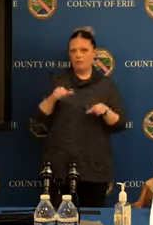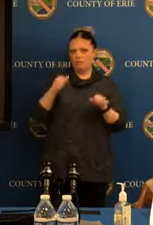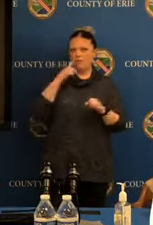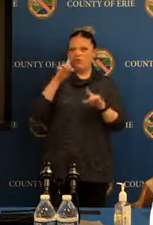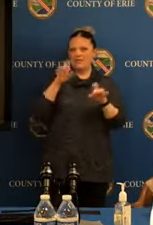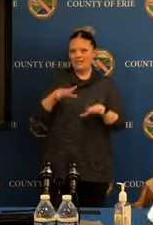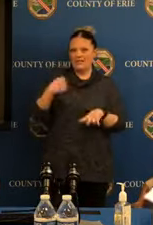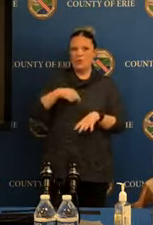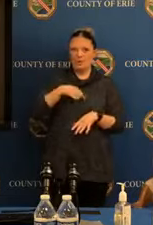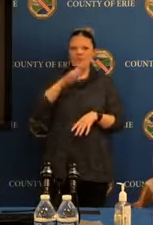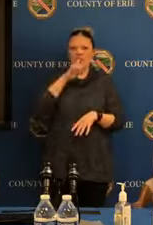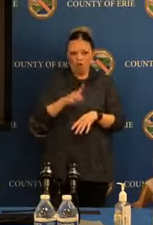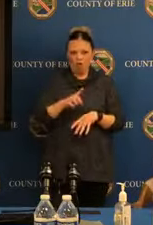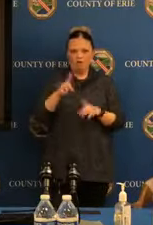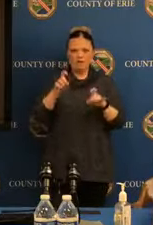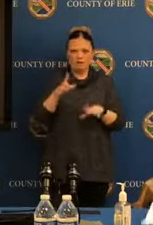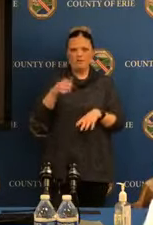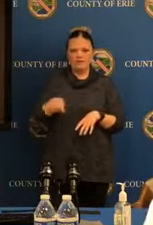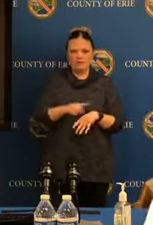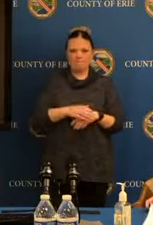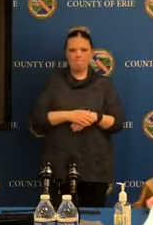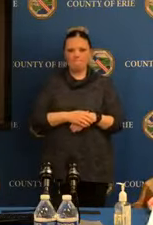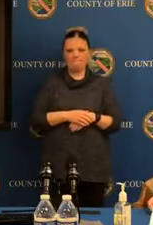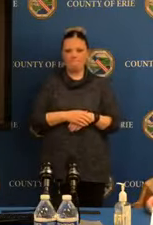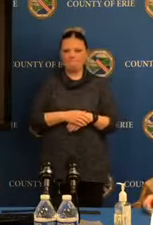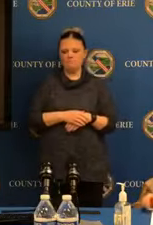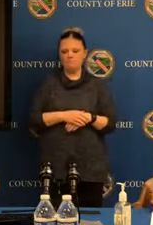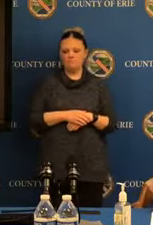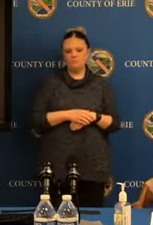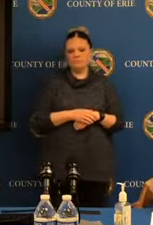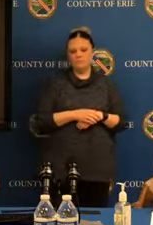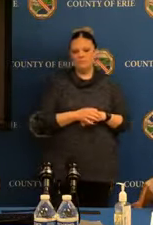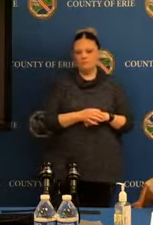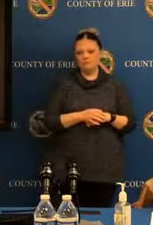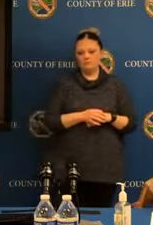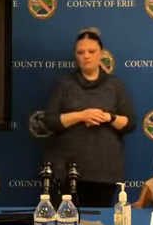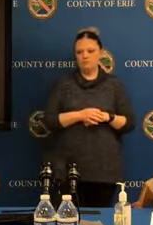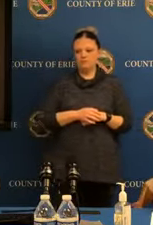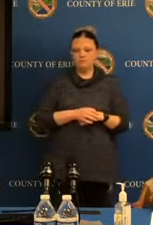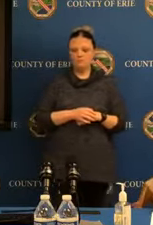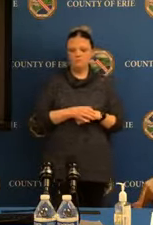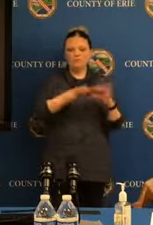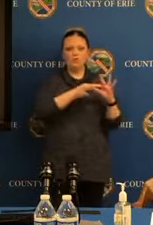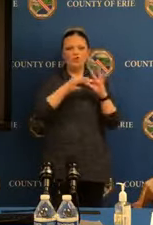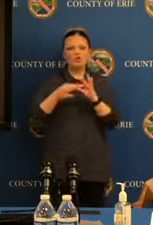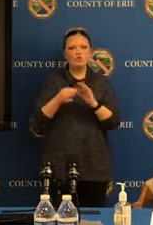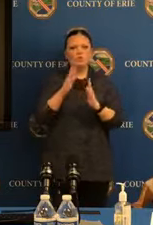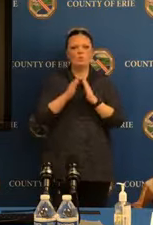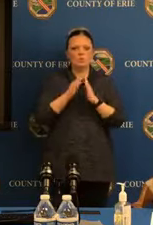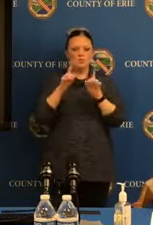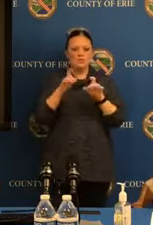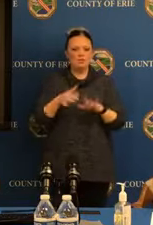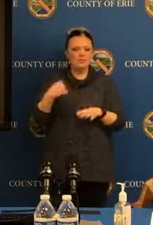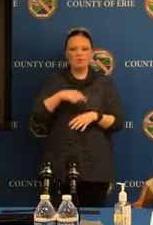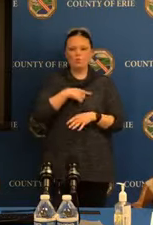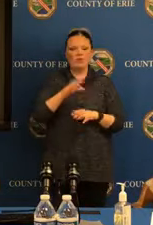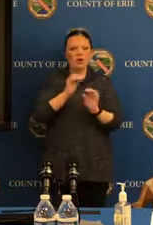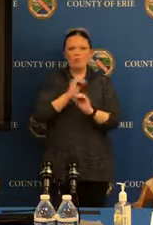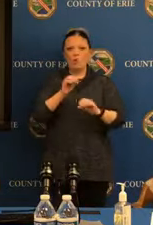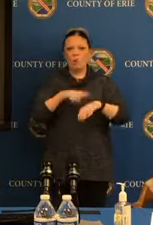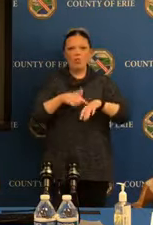are testing them. Next. So just in terms of community testing, we are